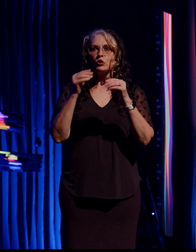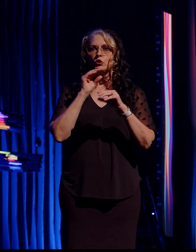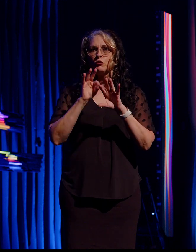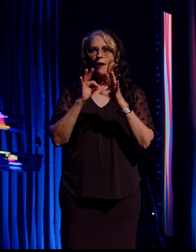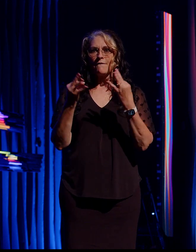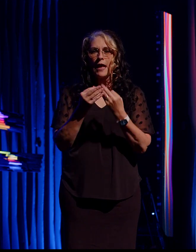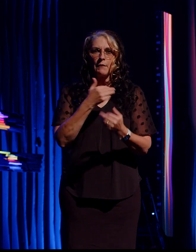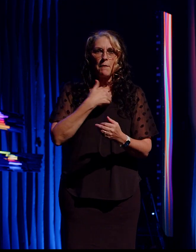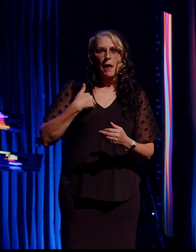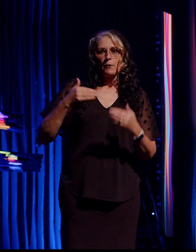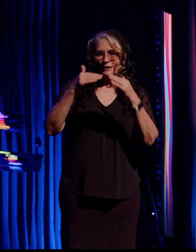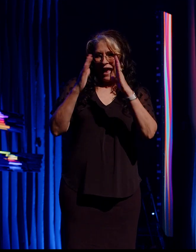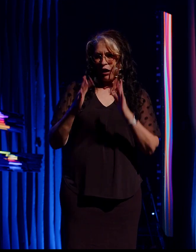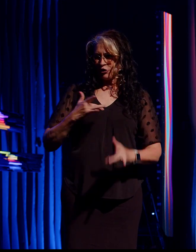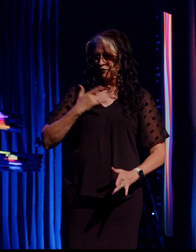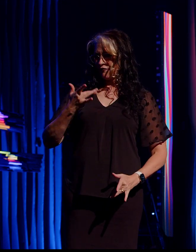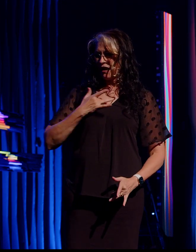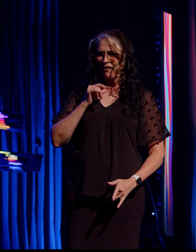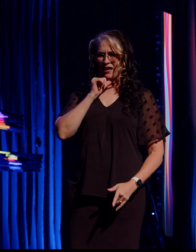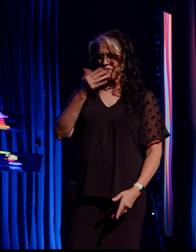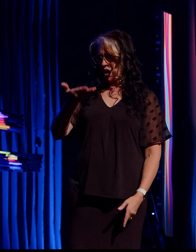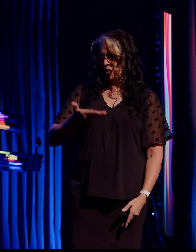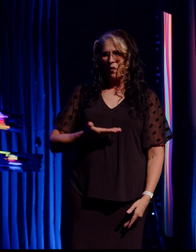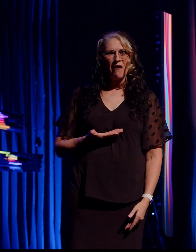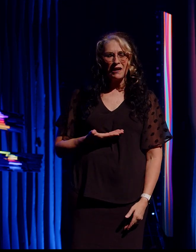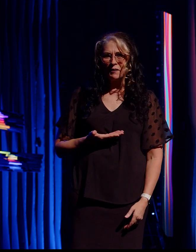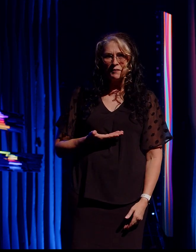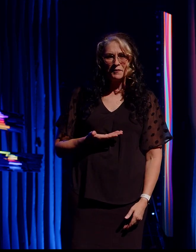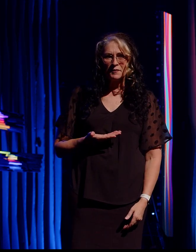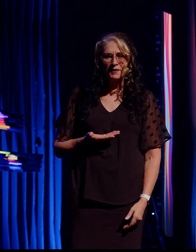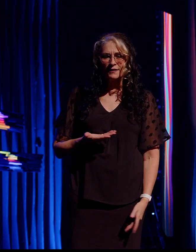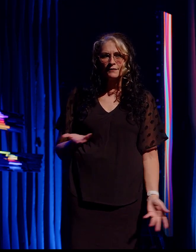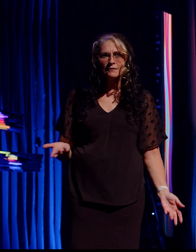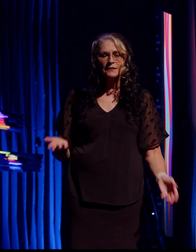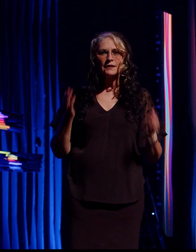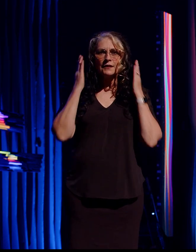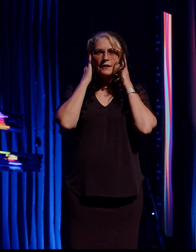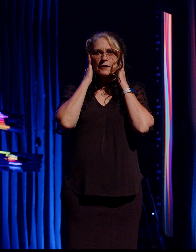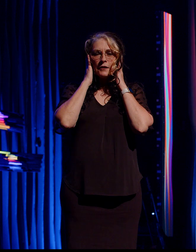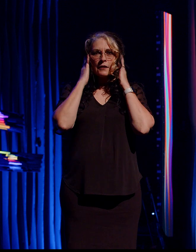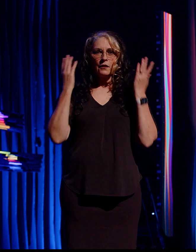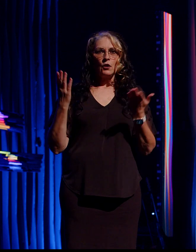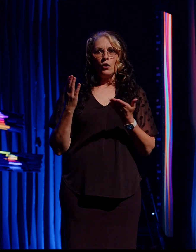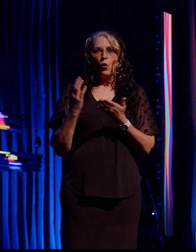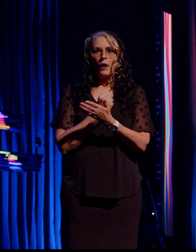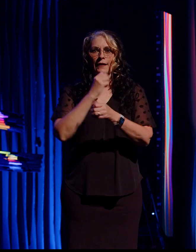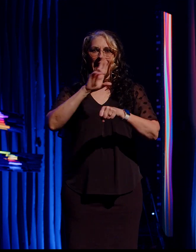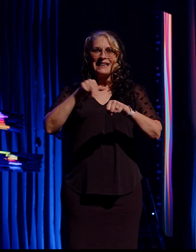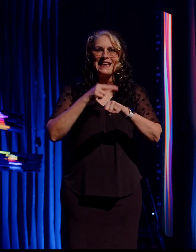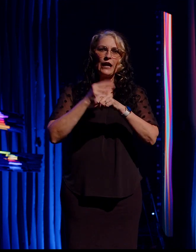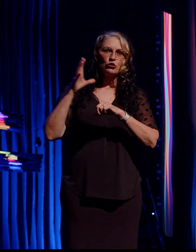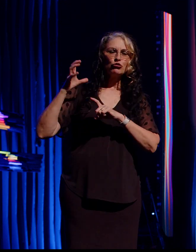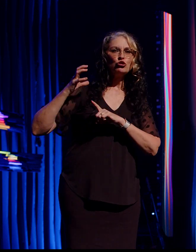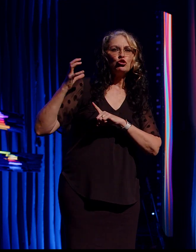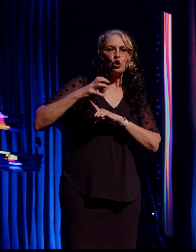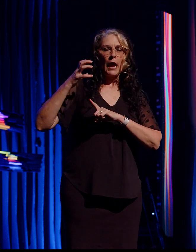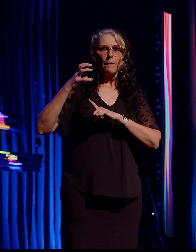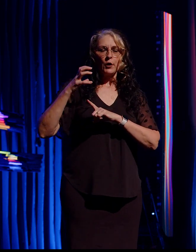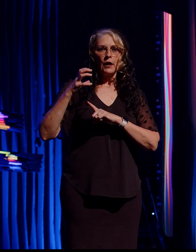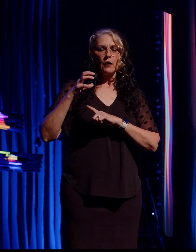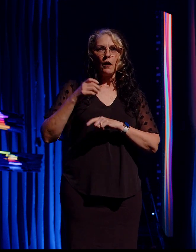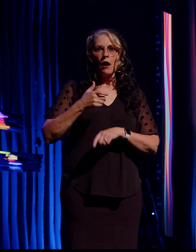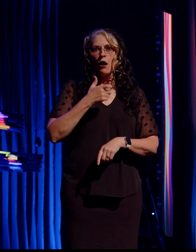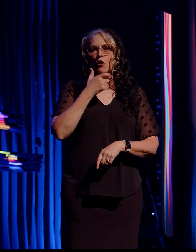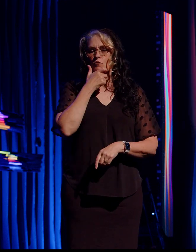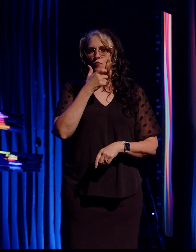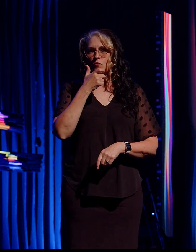is felt like that he wasn't wanted there, winning a national championship, my goodness, for Great Britain